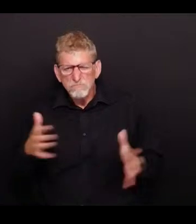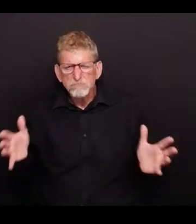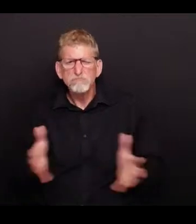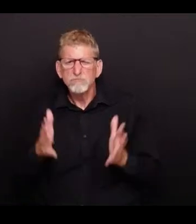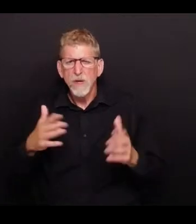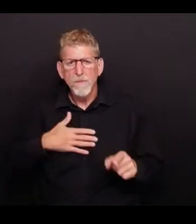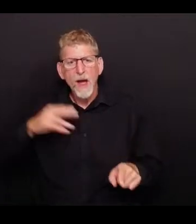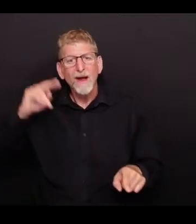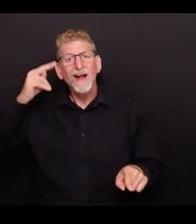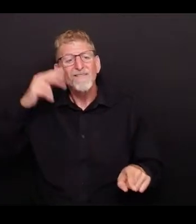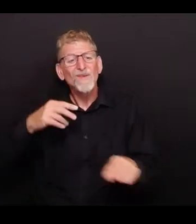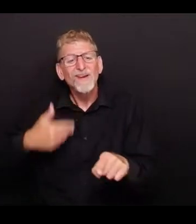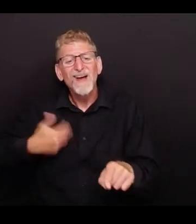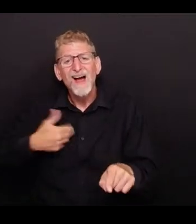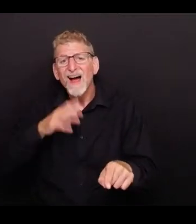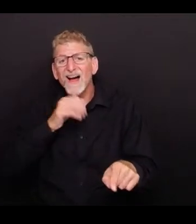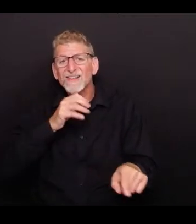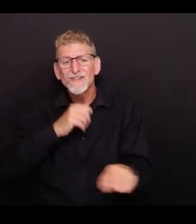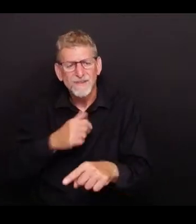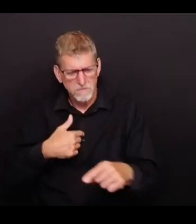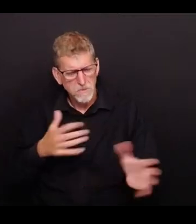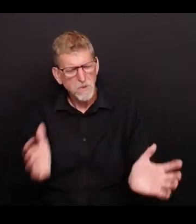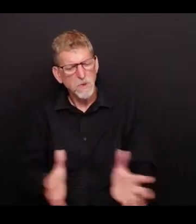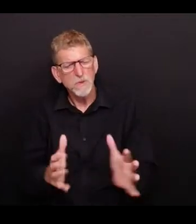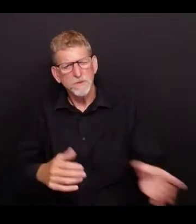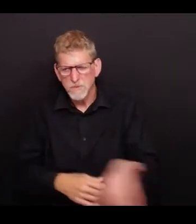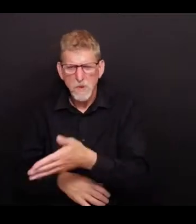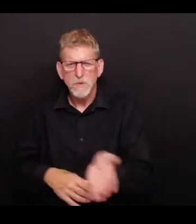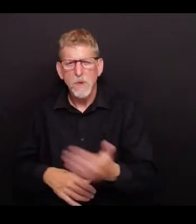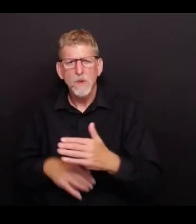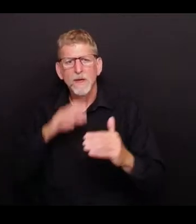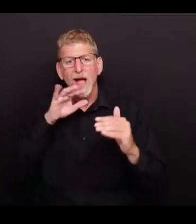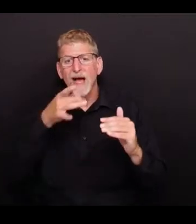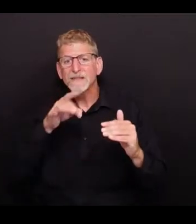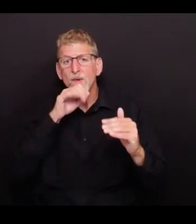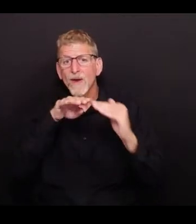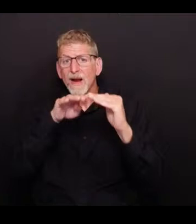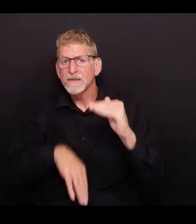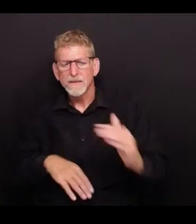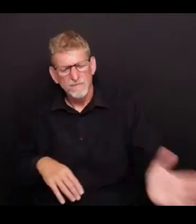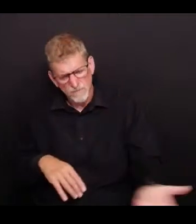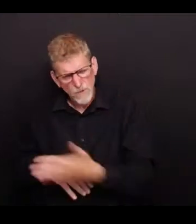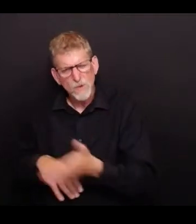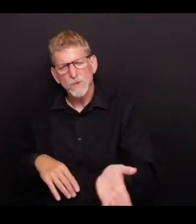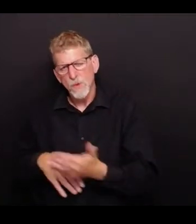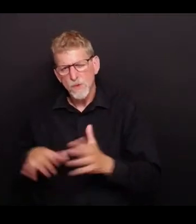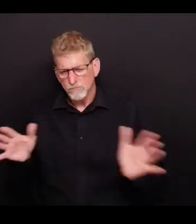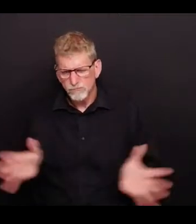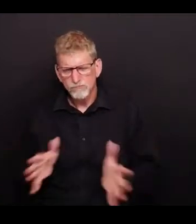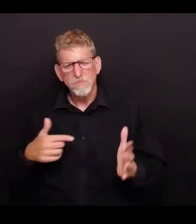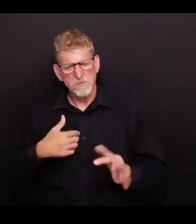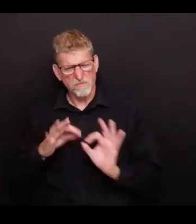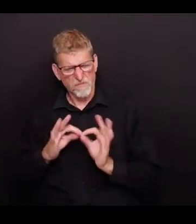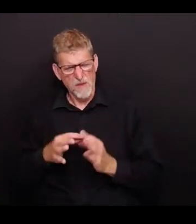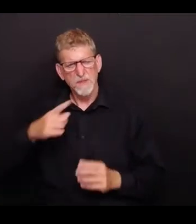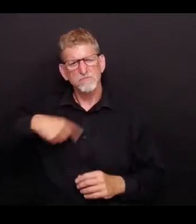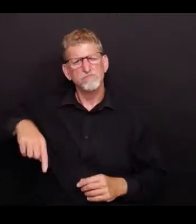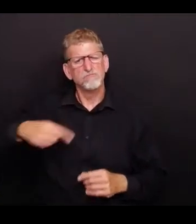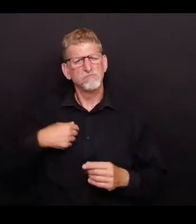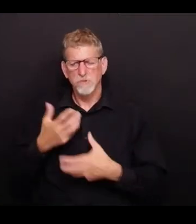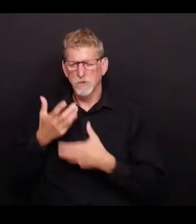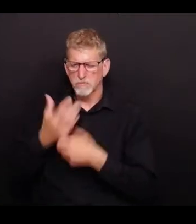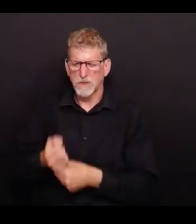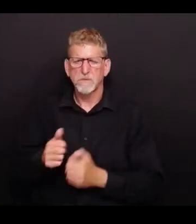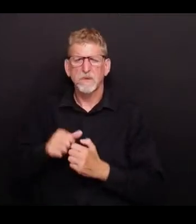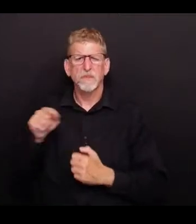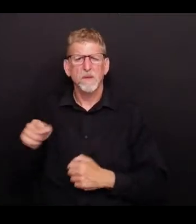encouraging my nephews to get vaccinated. I, have nephews that are younger than 18. So I feel